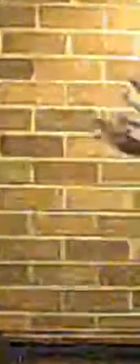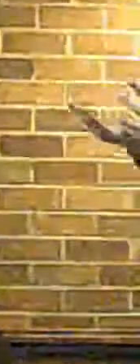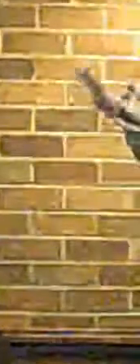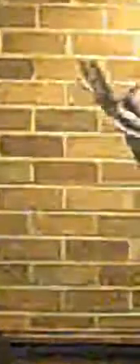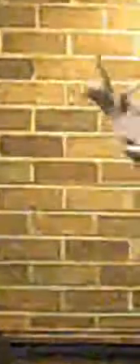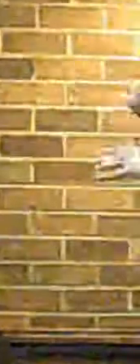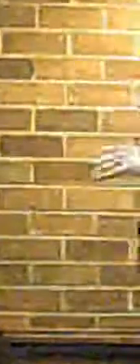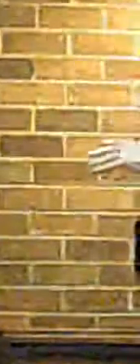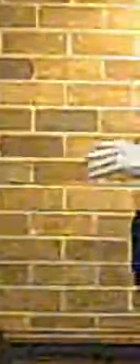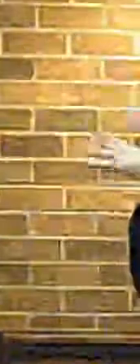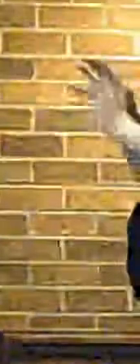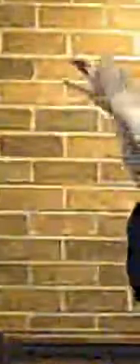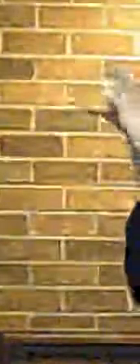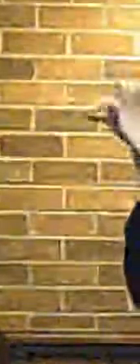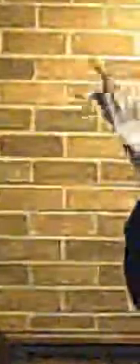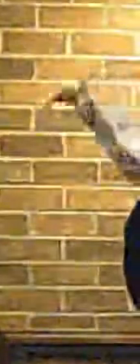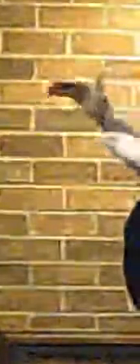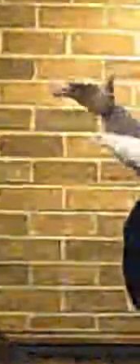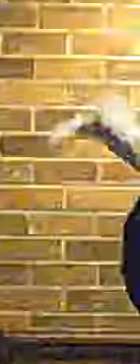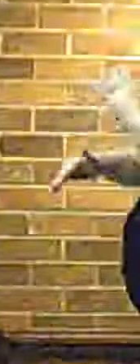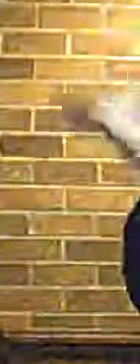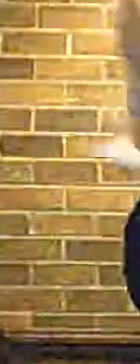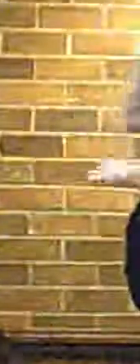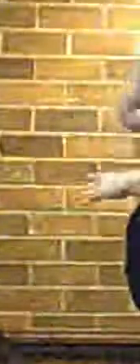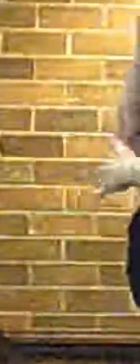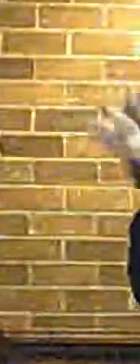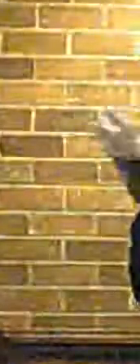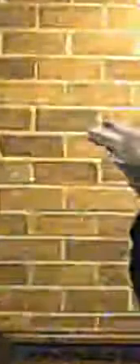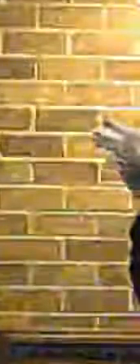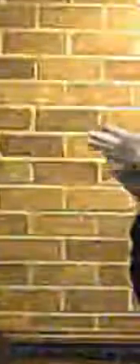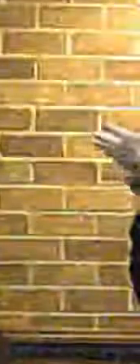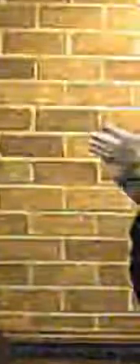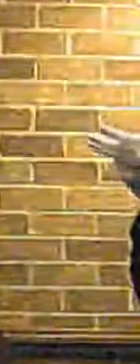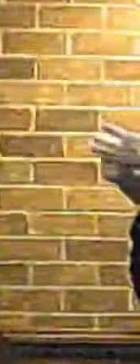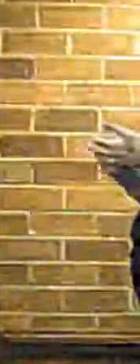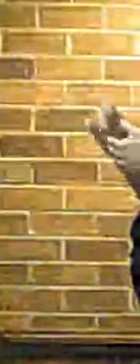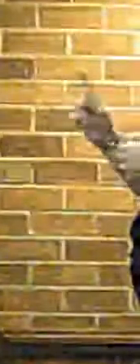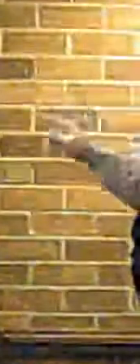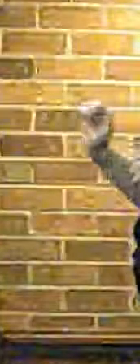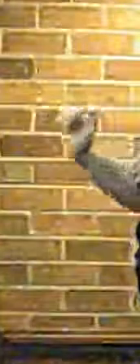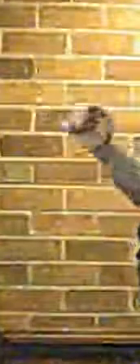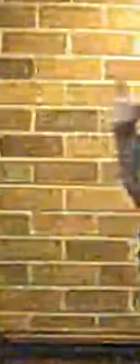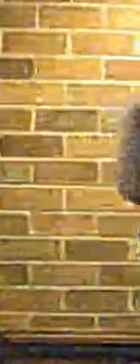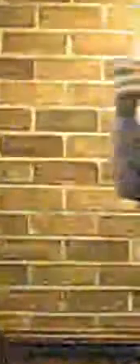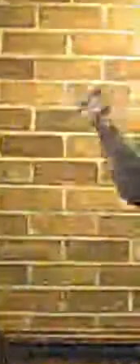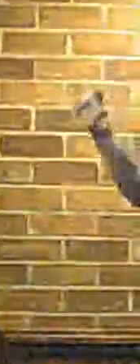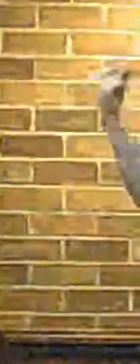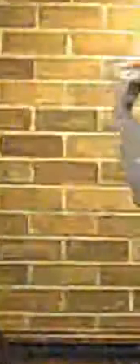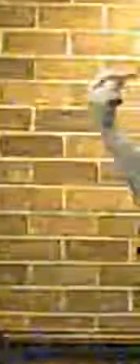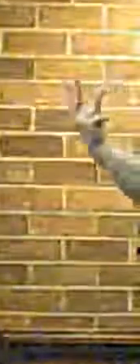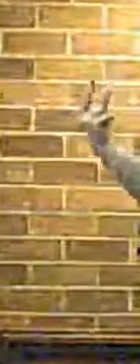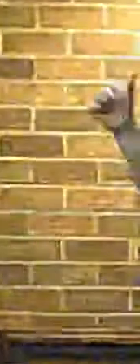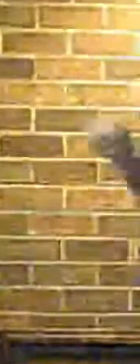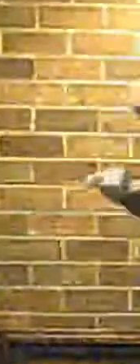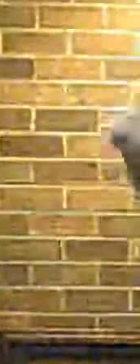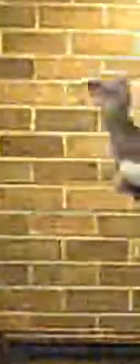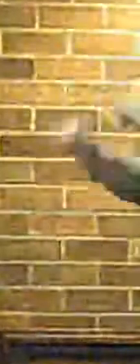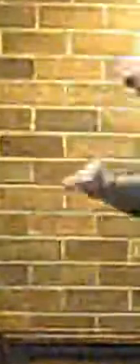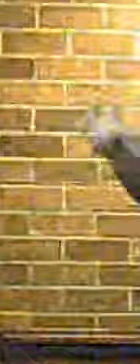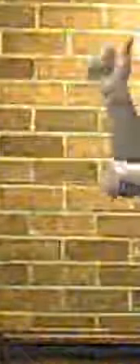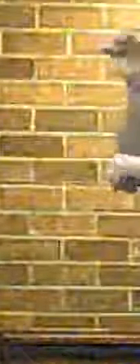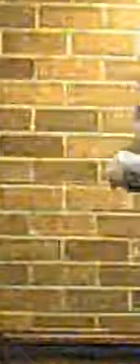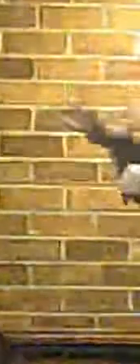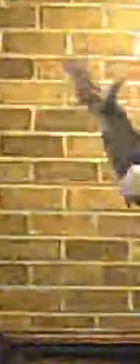contacted their head office. Initially, as part of their 2012 consultation process, Cheshire